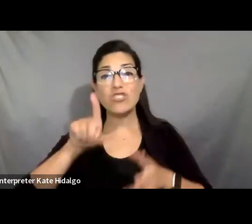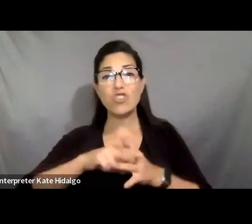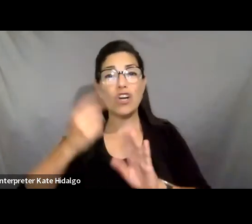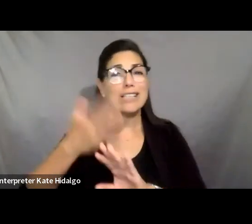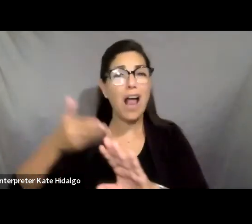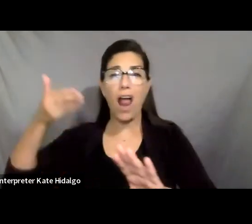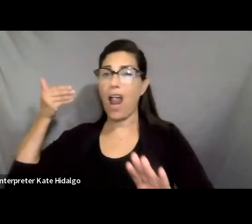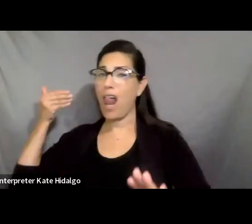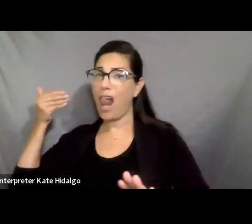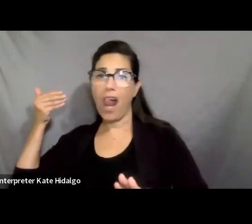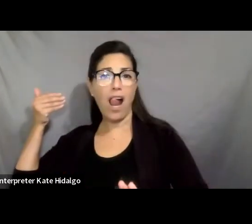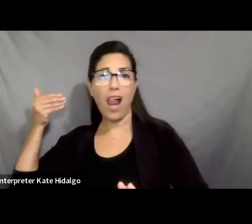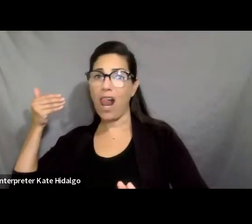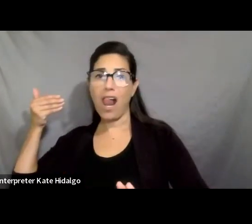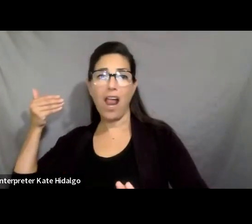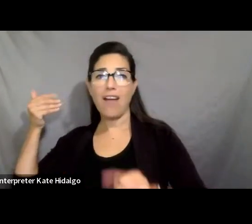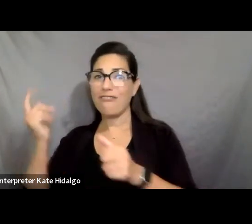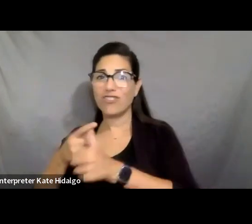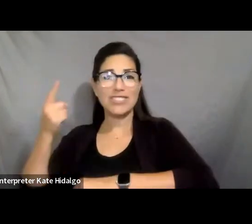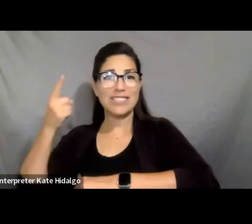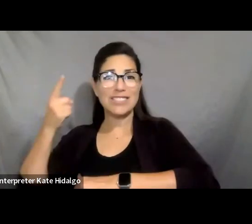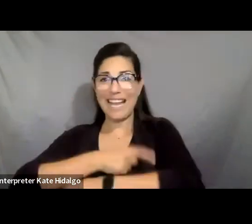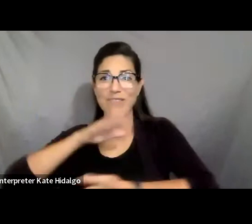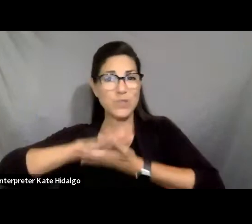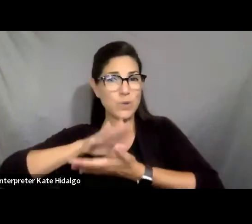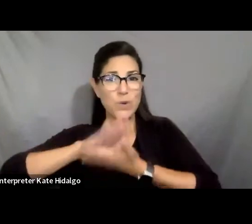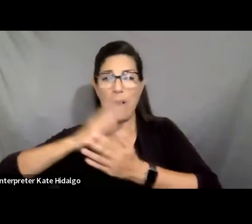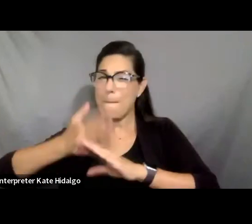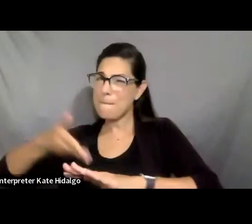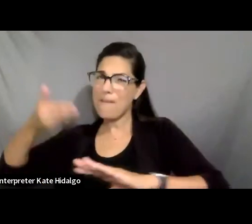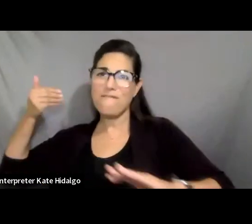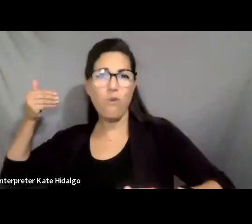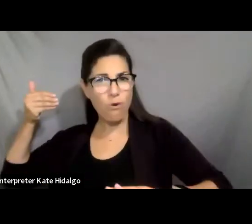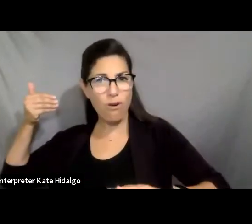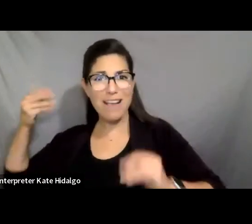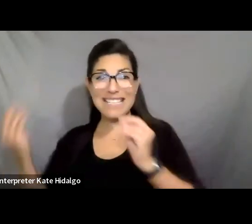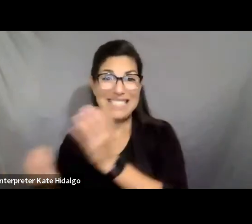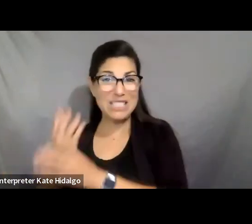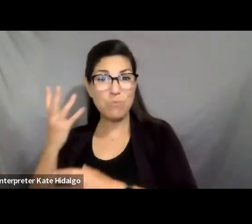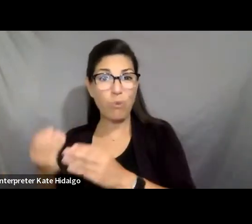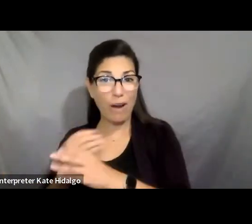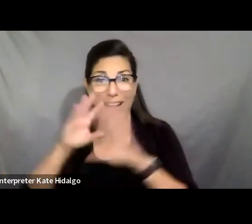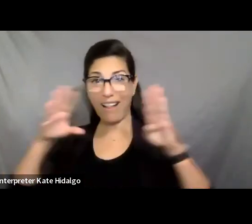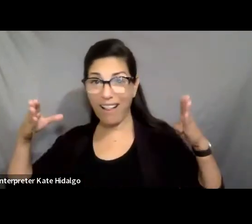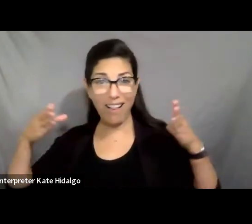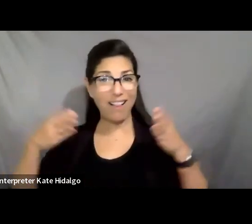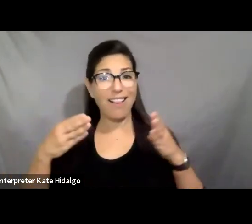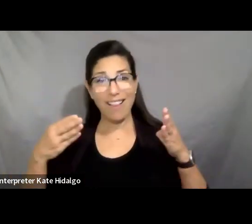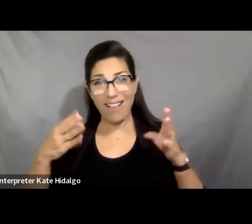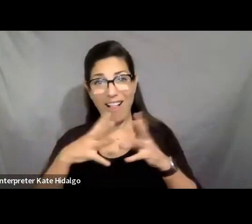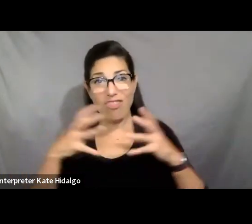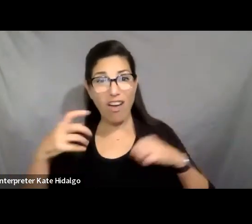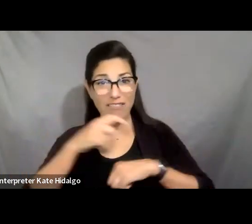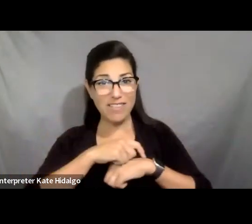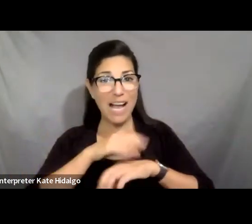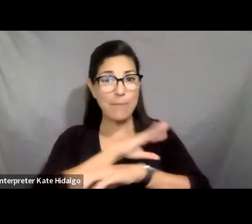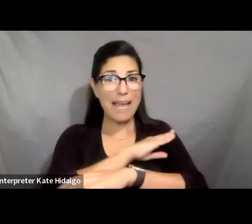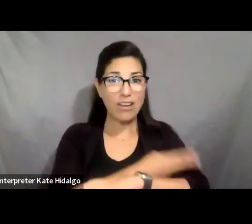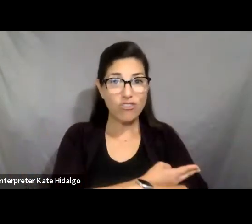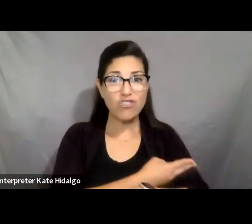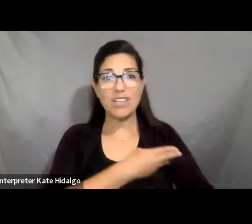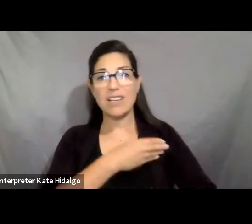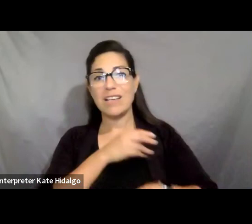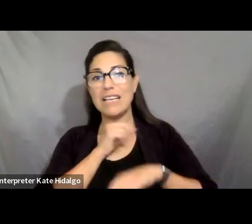advance of that first day. For us, back in the spring, we were spending a lot of time, a lot of energy